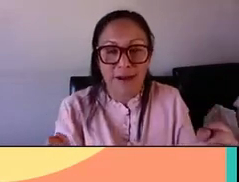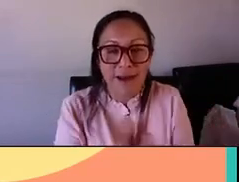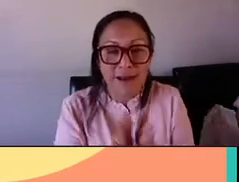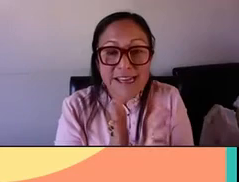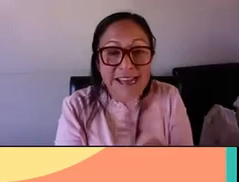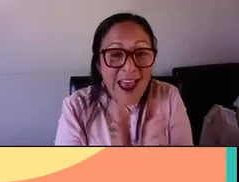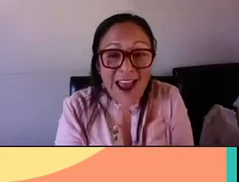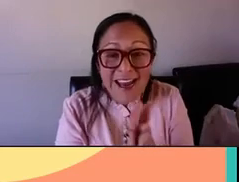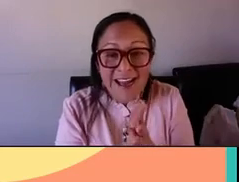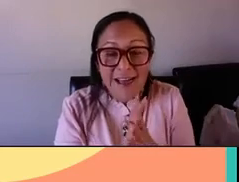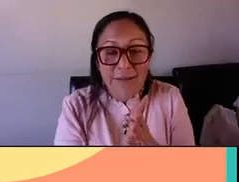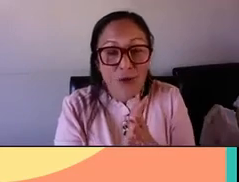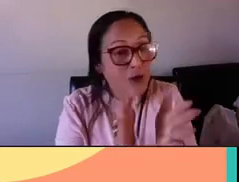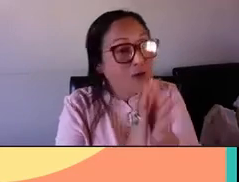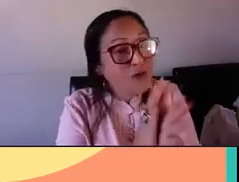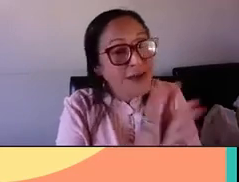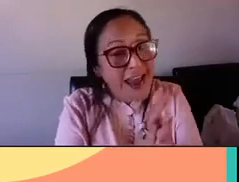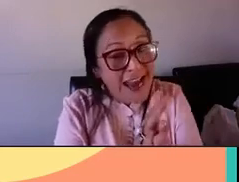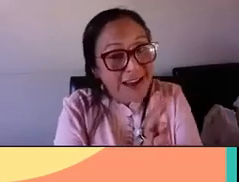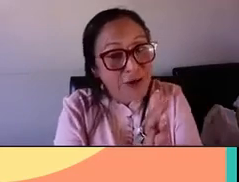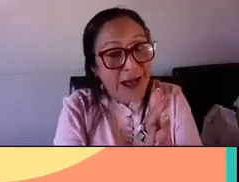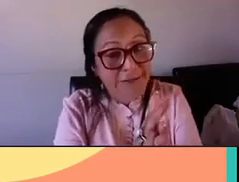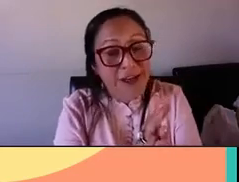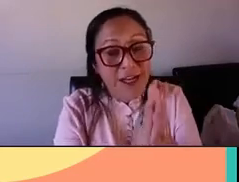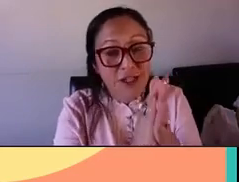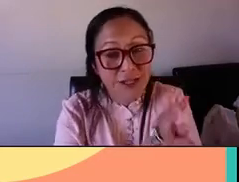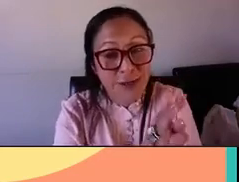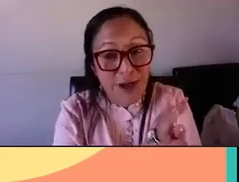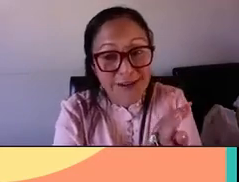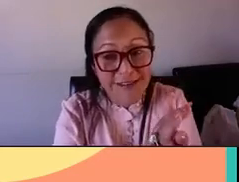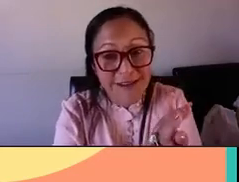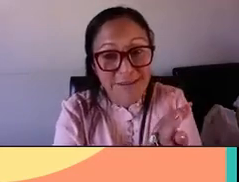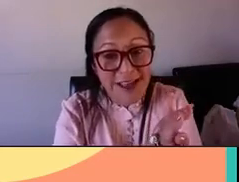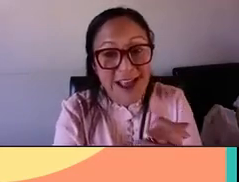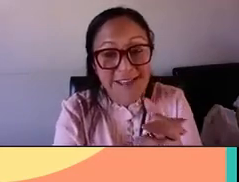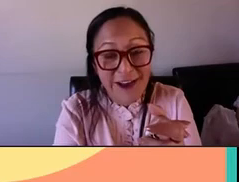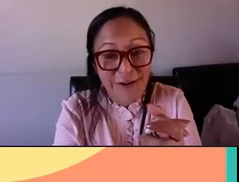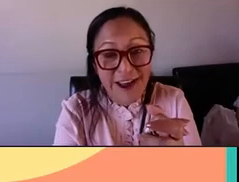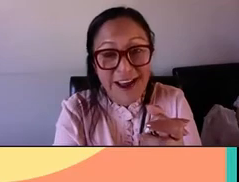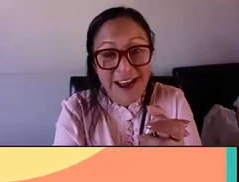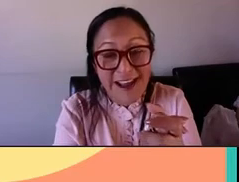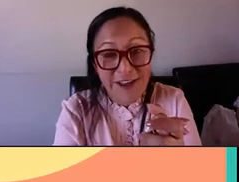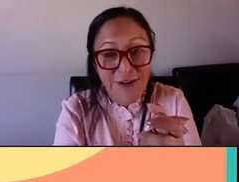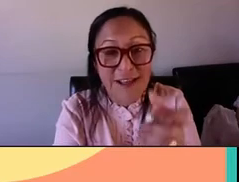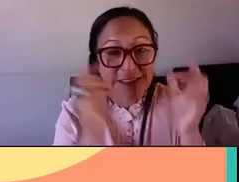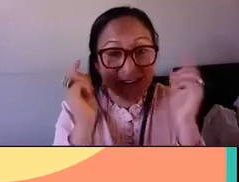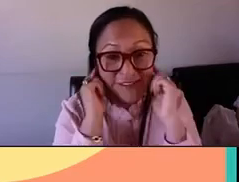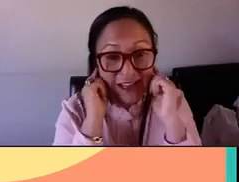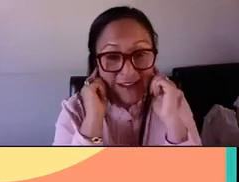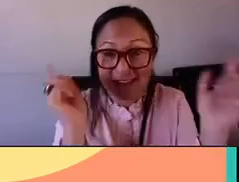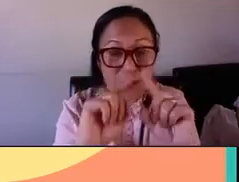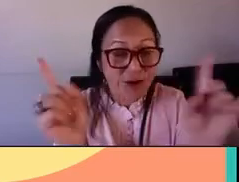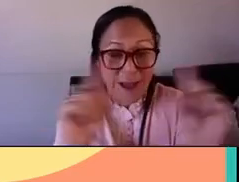there and yay. Well, don't do yay if you have a child with autism and they're sensitive